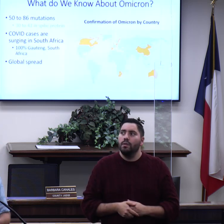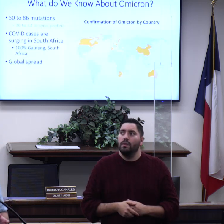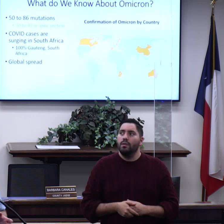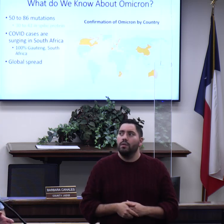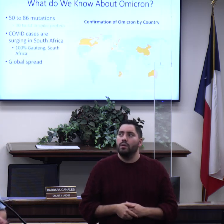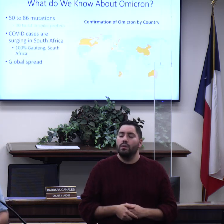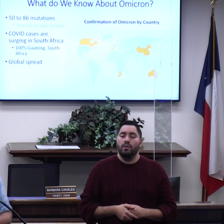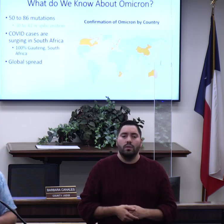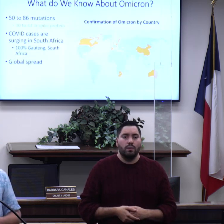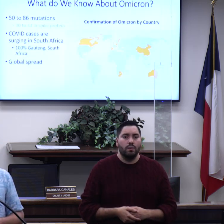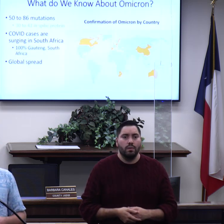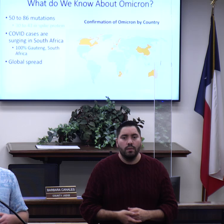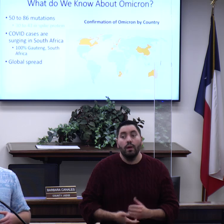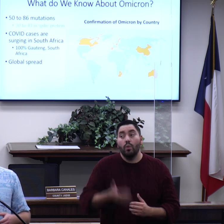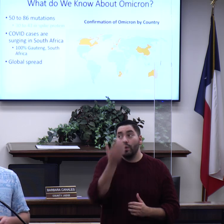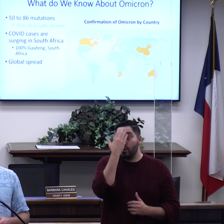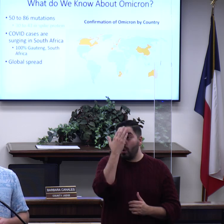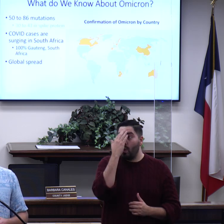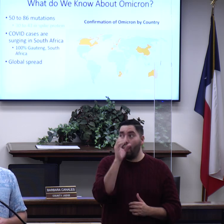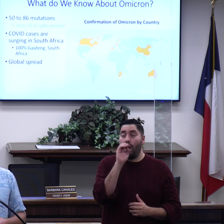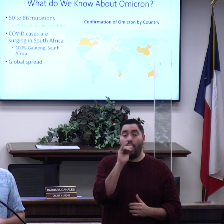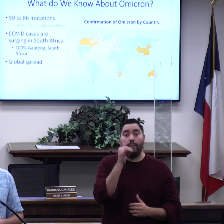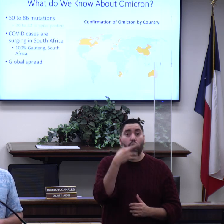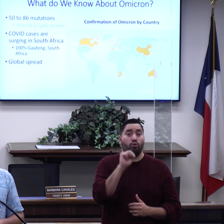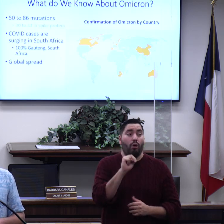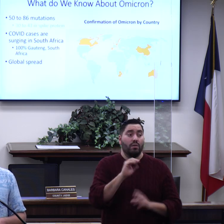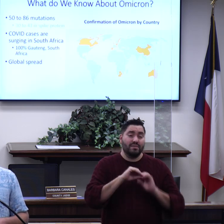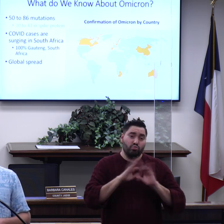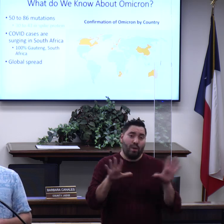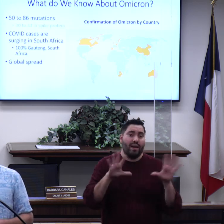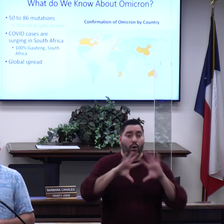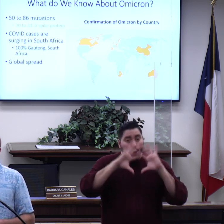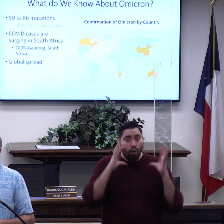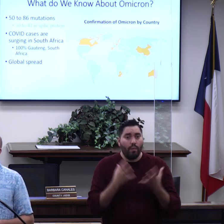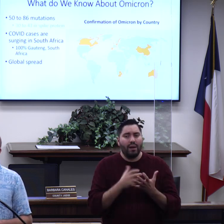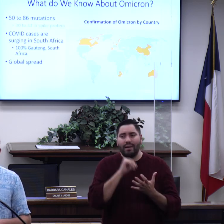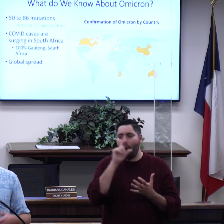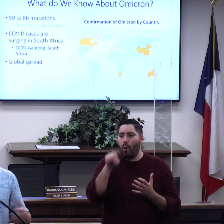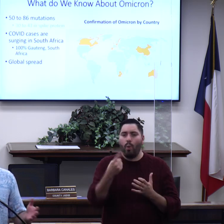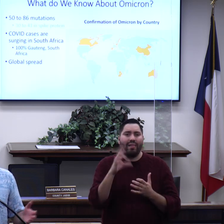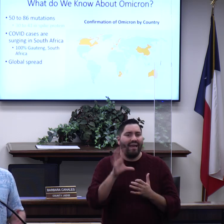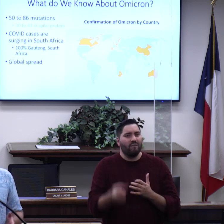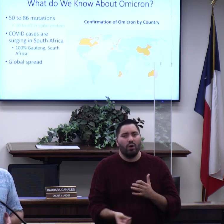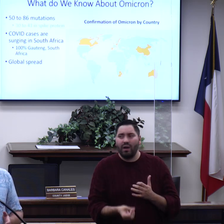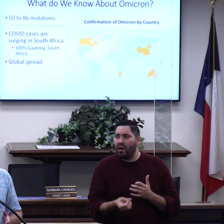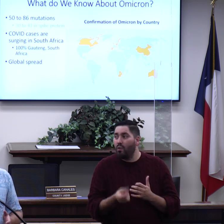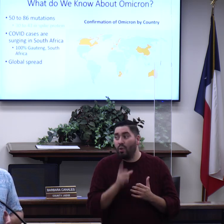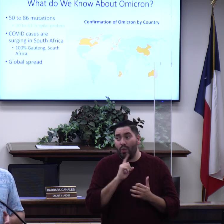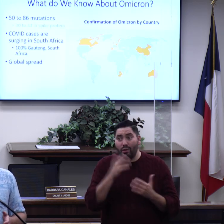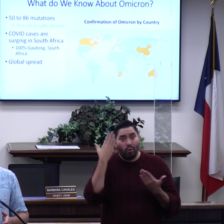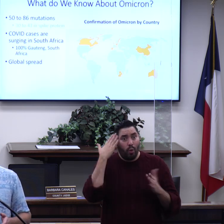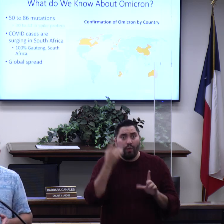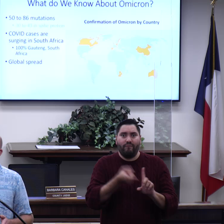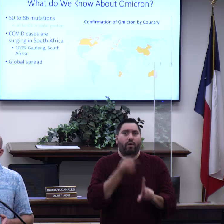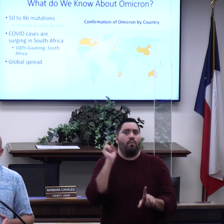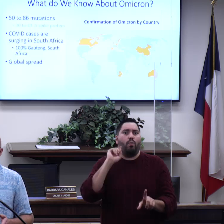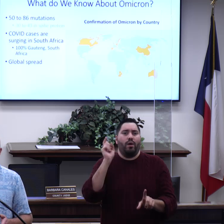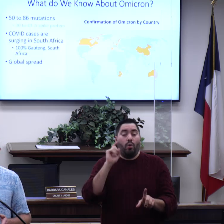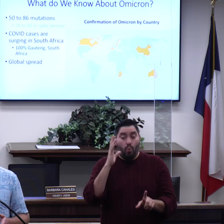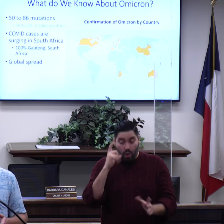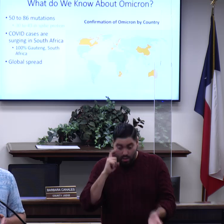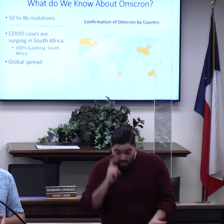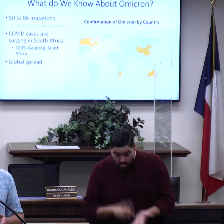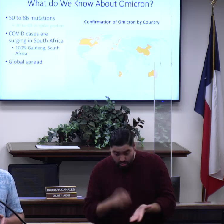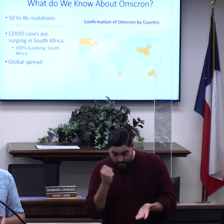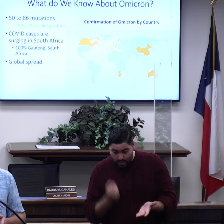We know that Omicron is spreading globally. It's not just in Africa. We don't even know really where it's from. The reason why it was detected